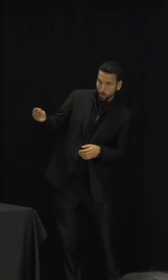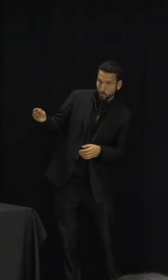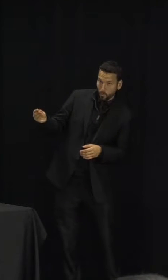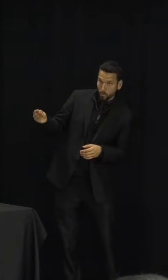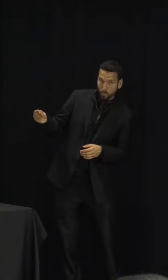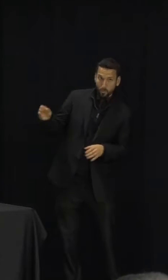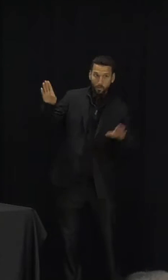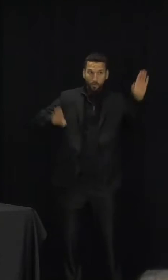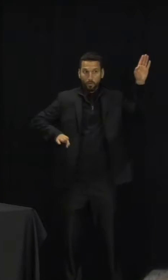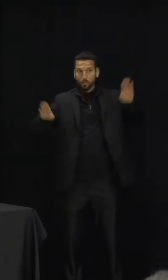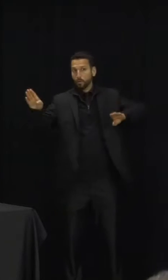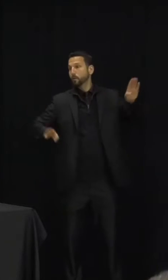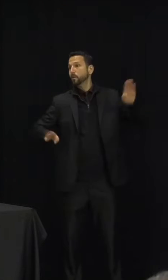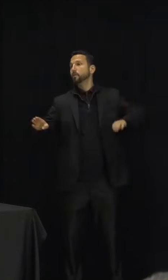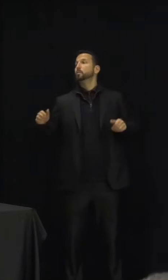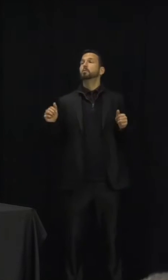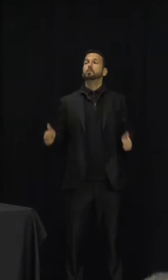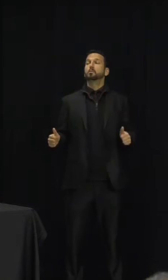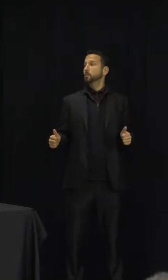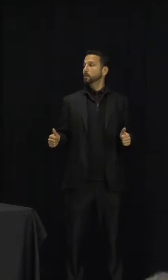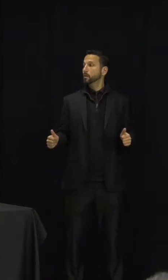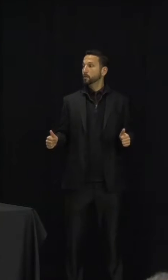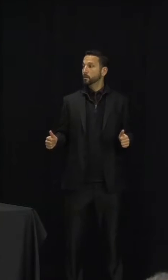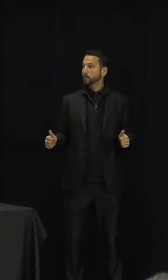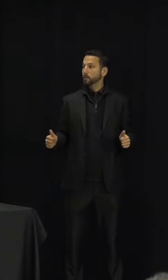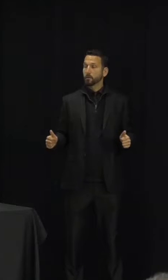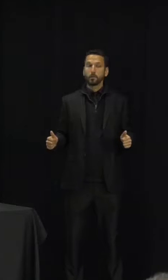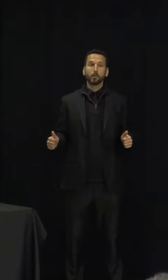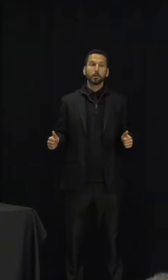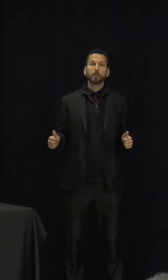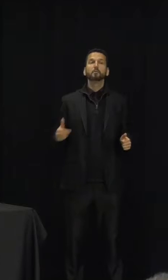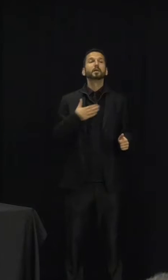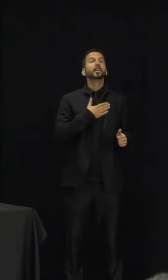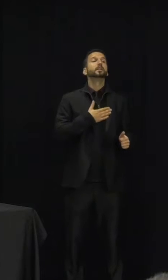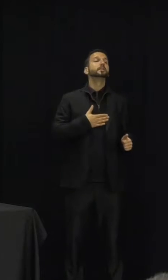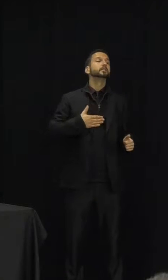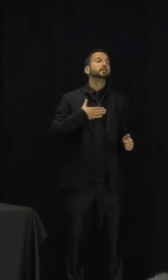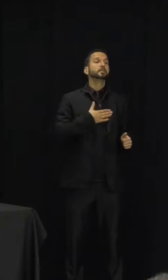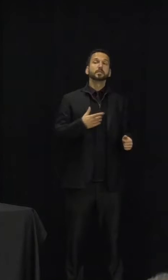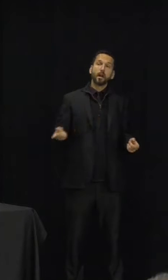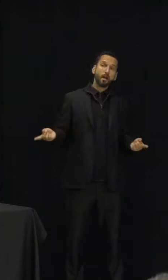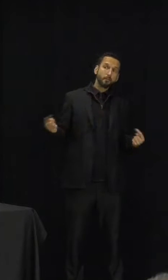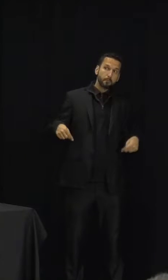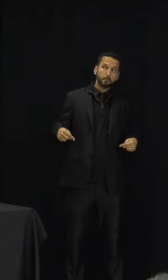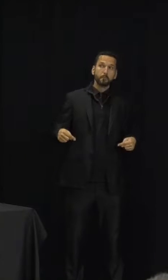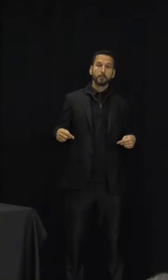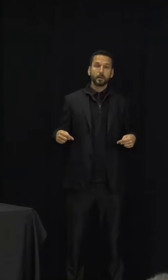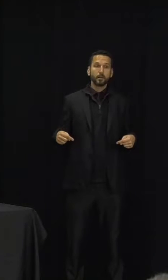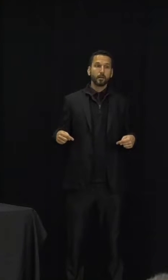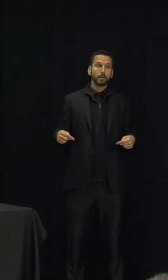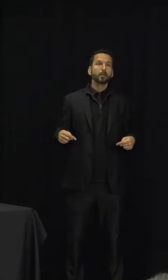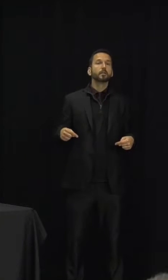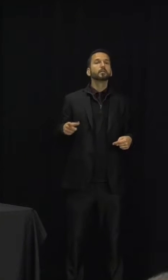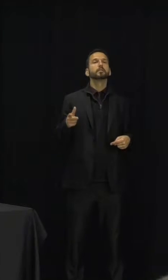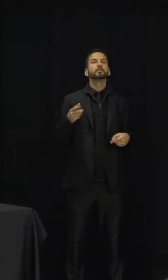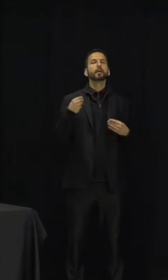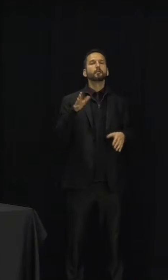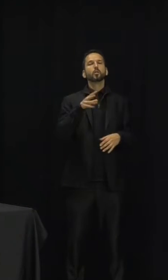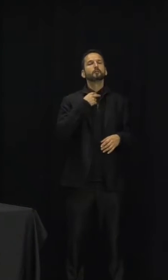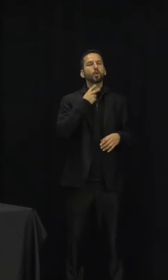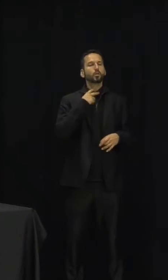culture, signed theater performances for deaf people, ramps, et cetera, et cetera, et cetera, that is only one piece